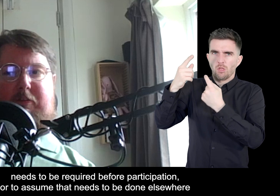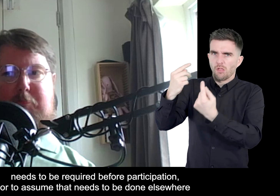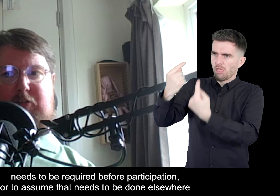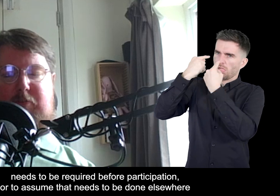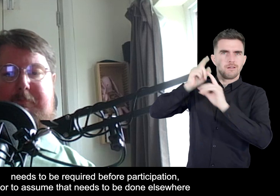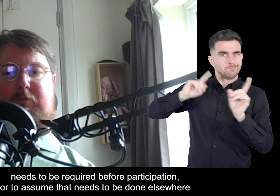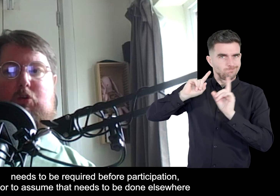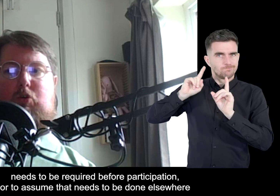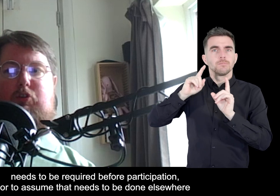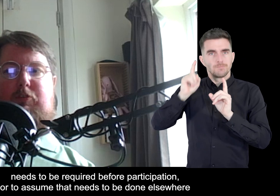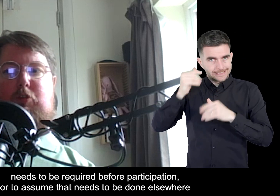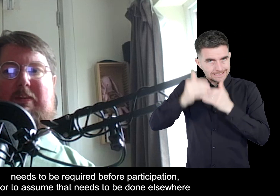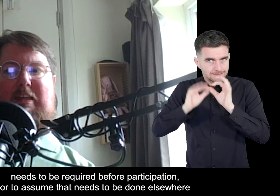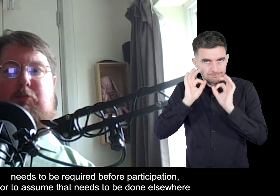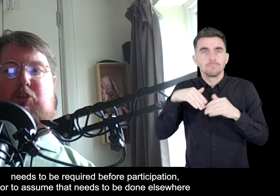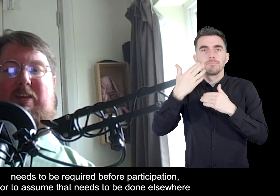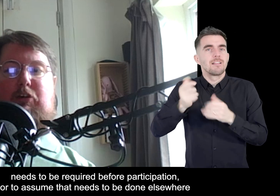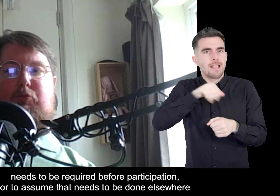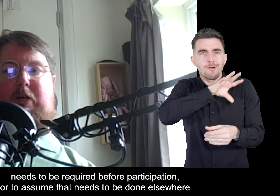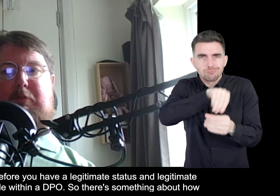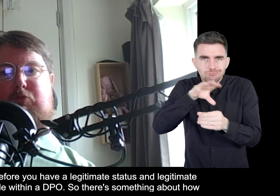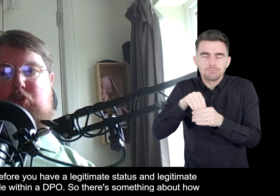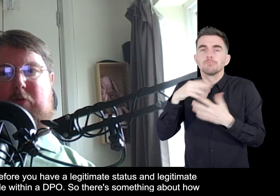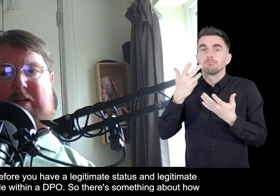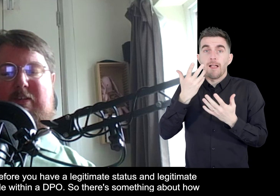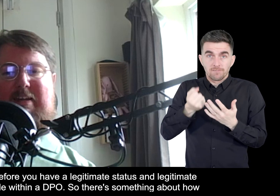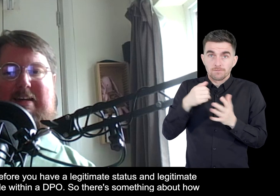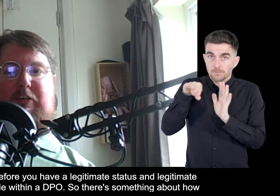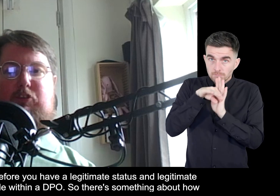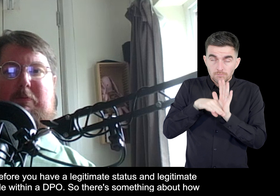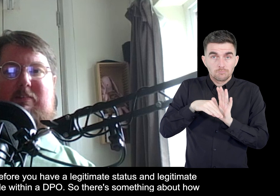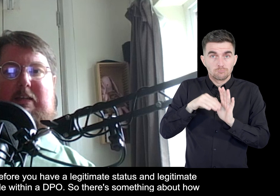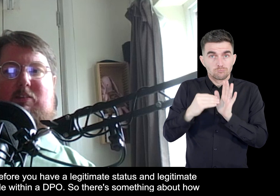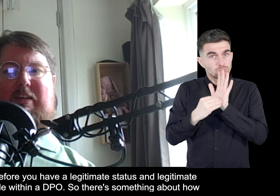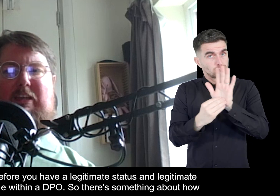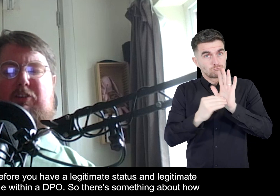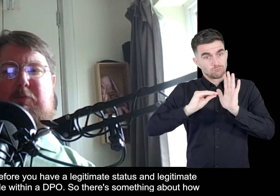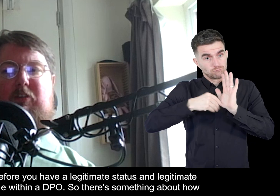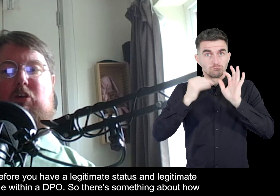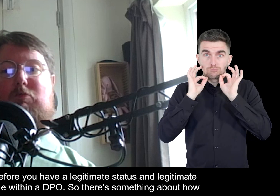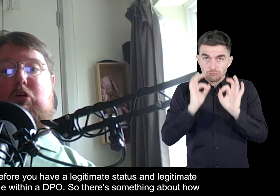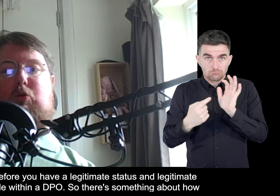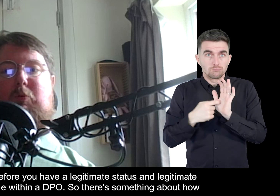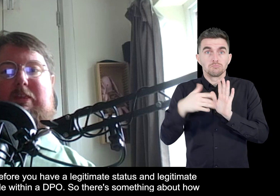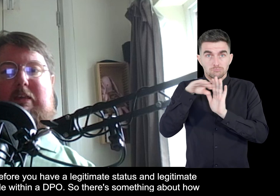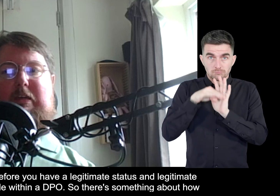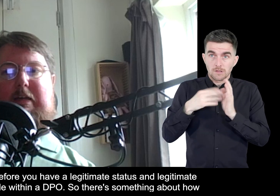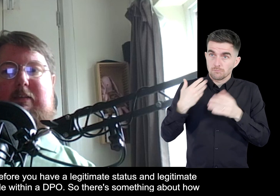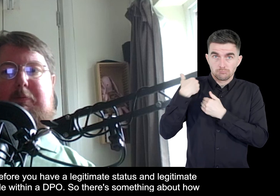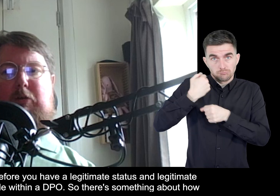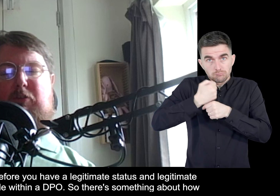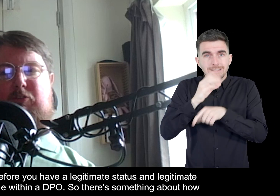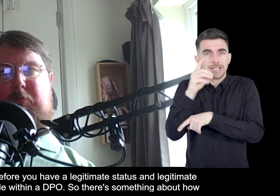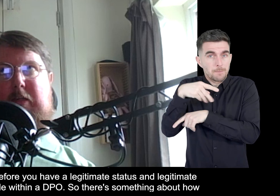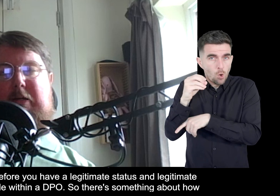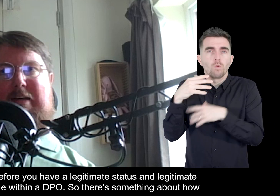before participation, or to assume that that needs to be done elsewhere before you have a legitimate status and legitimate role within a